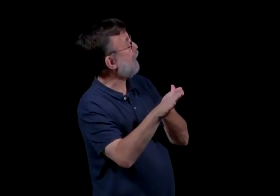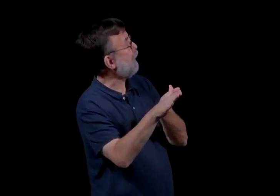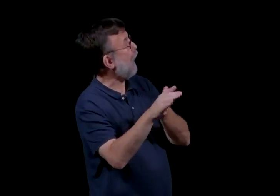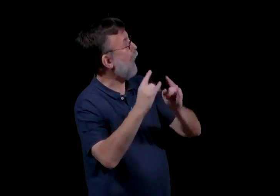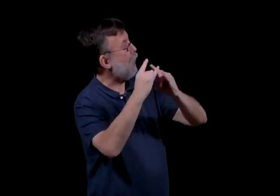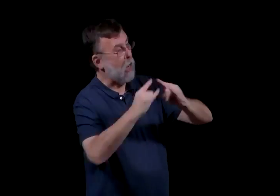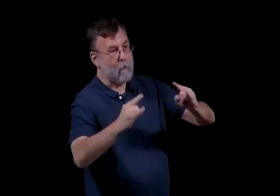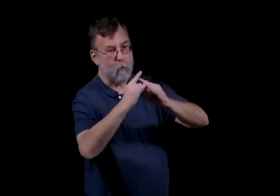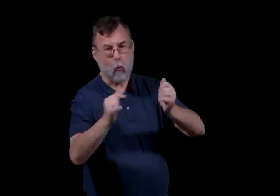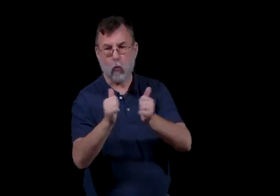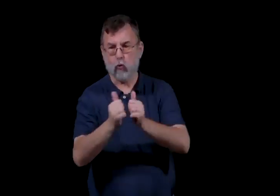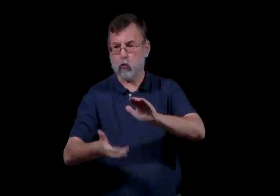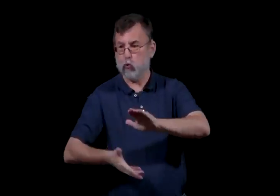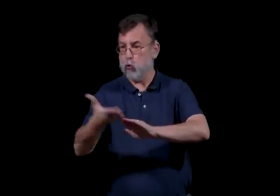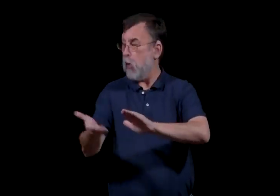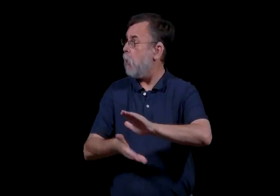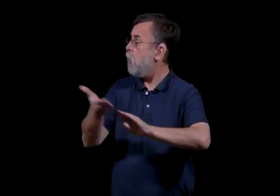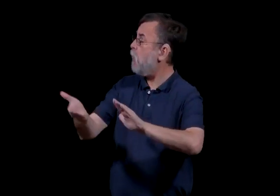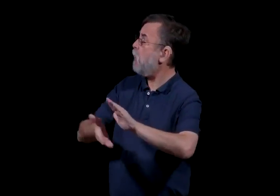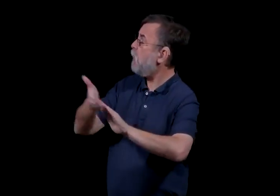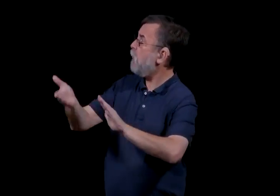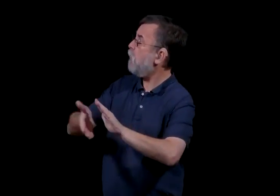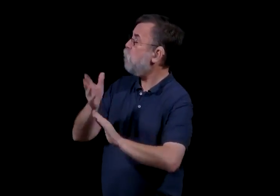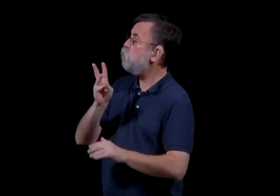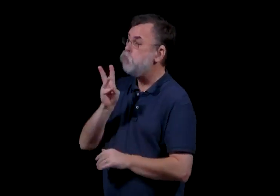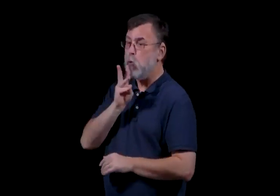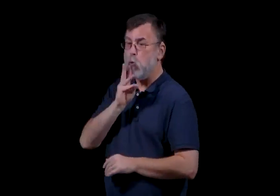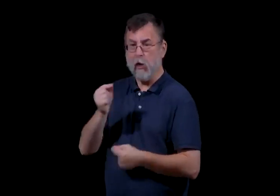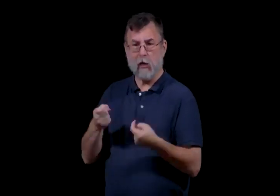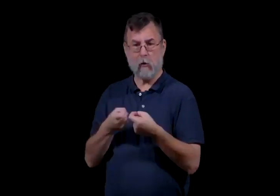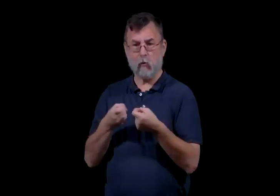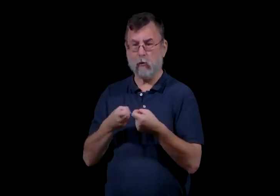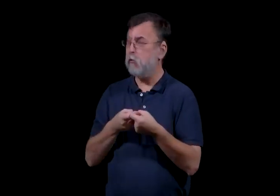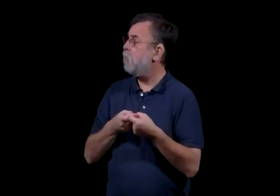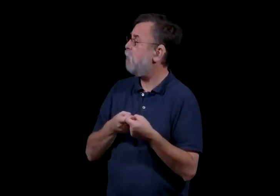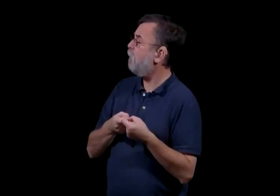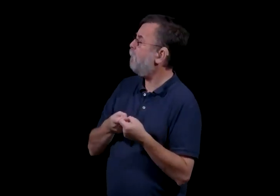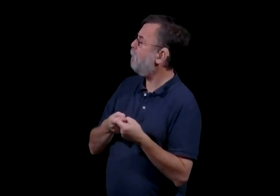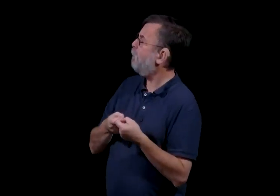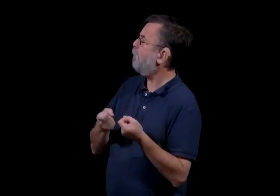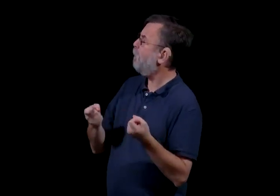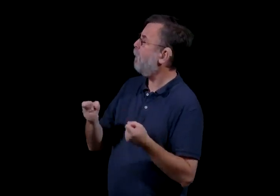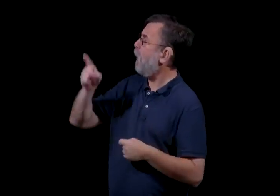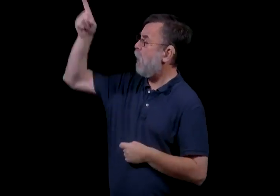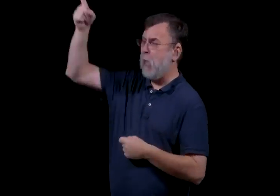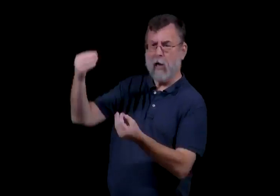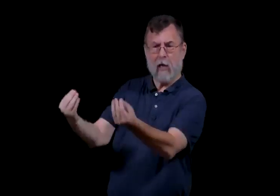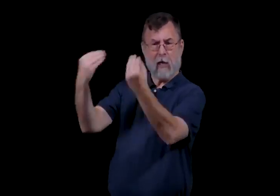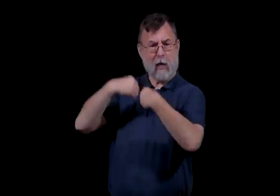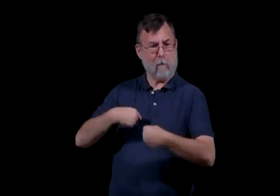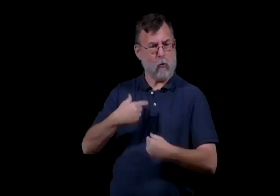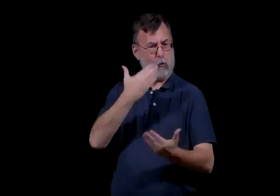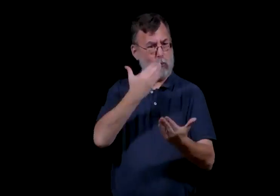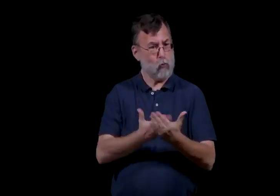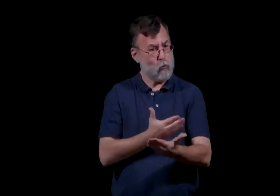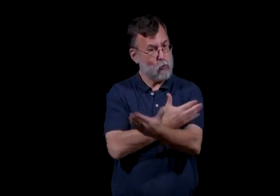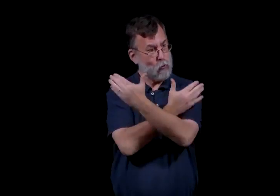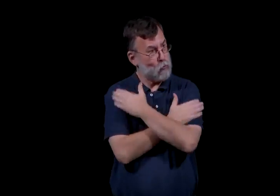clean campsites with running water and electricity. He gives me